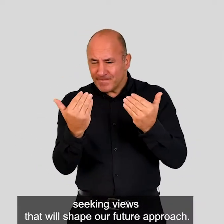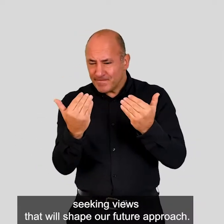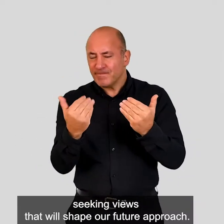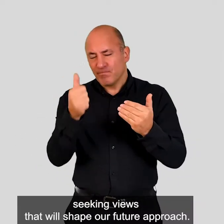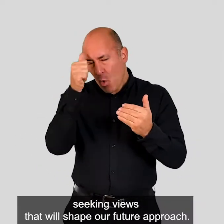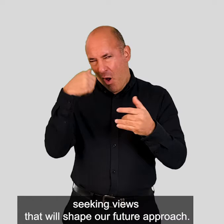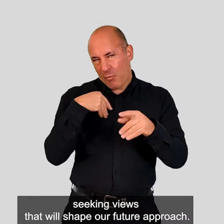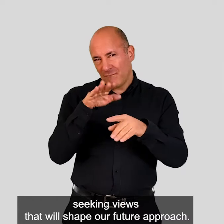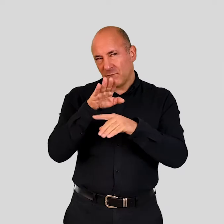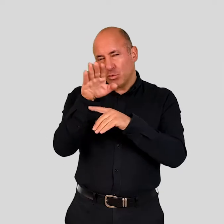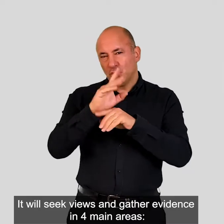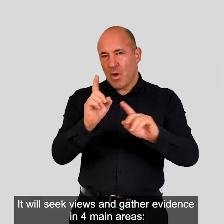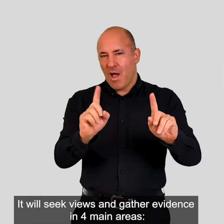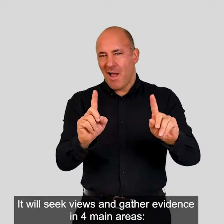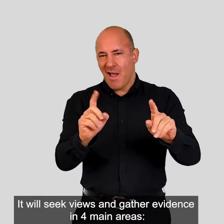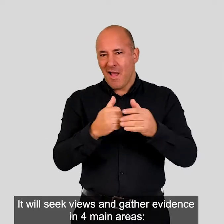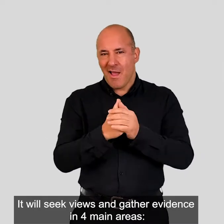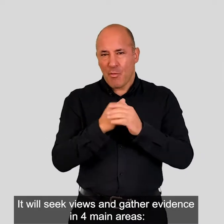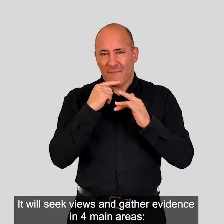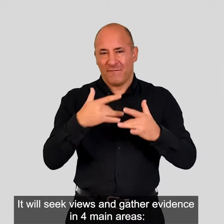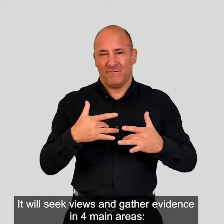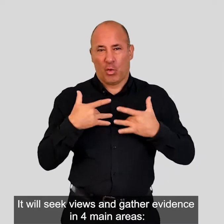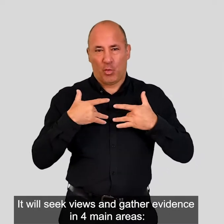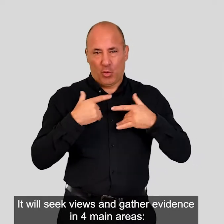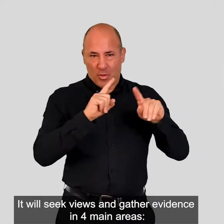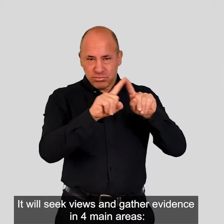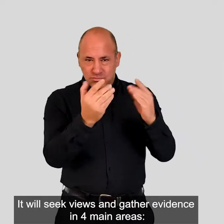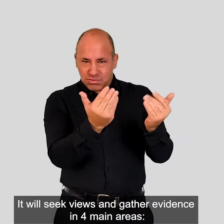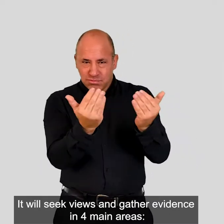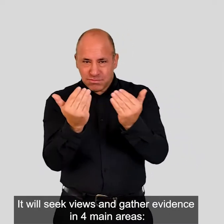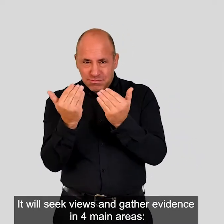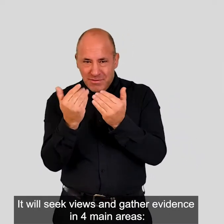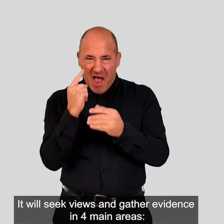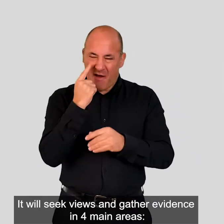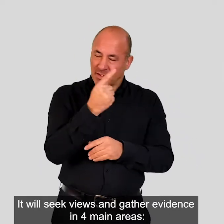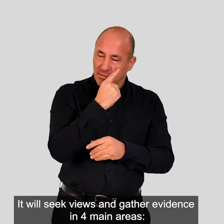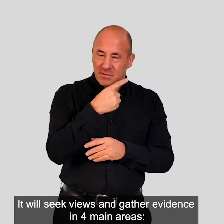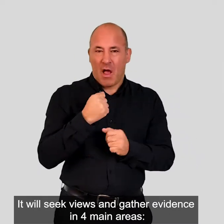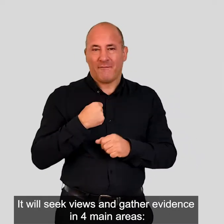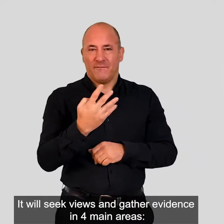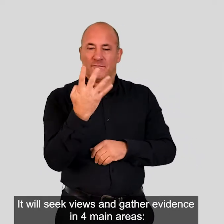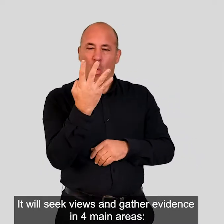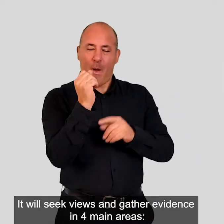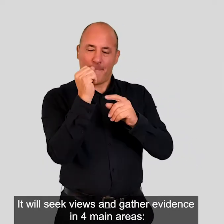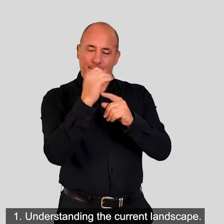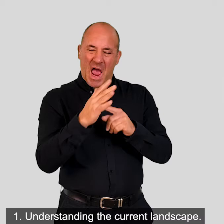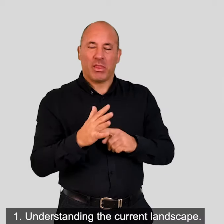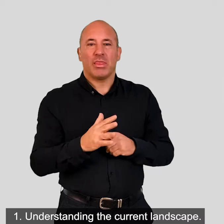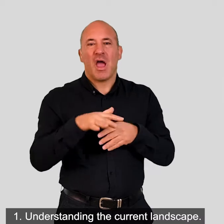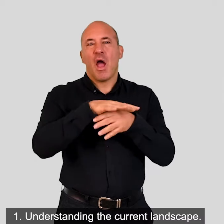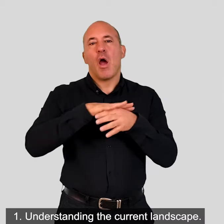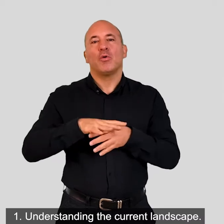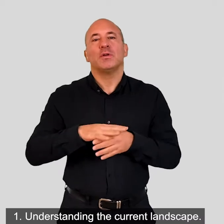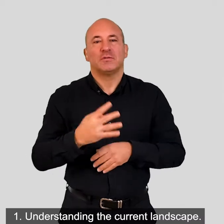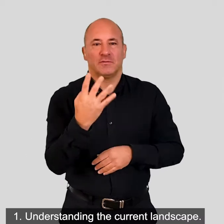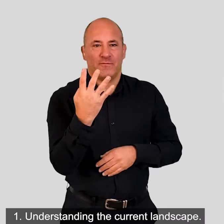future approach. It will seek views and gather evidence in 4 main areas. 1. Understanding the